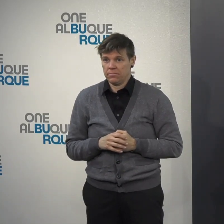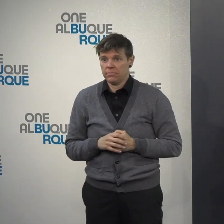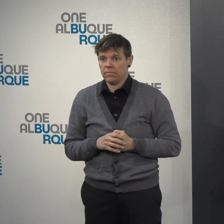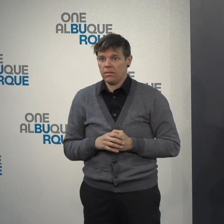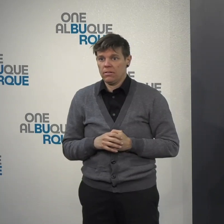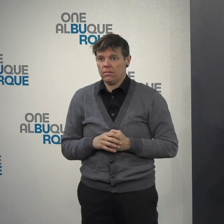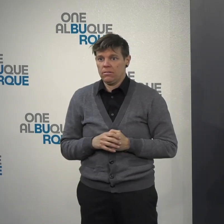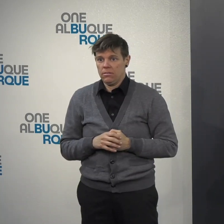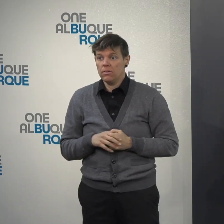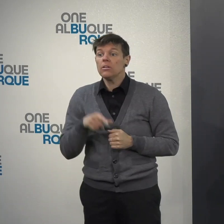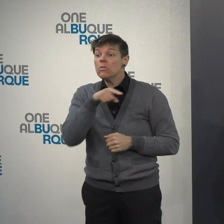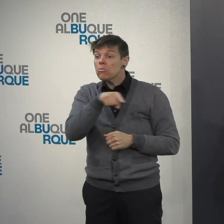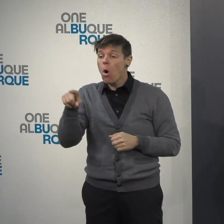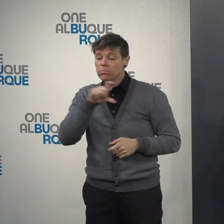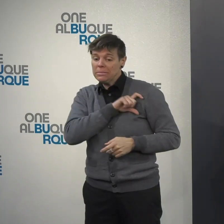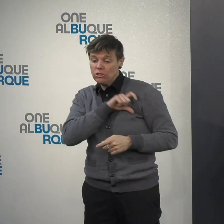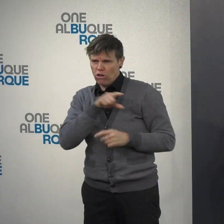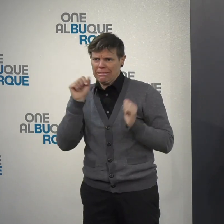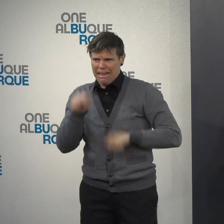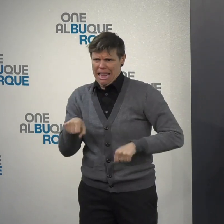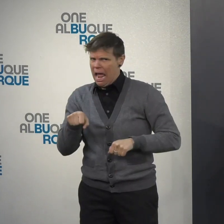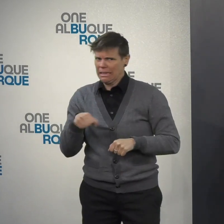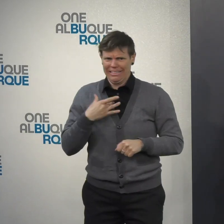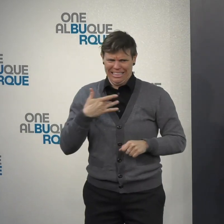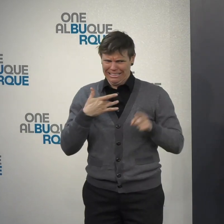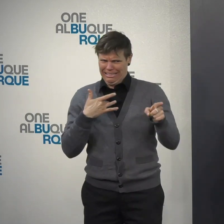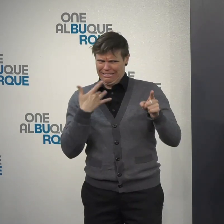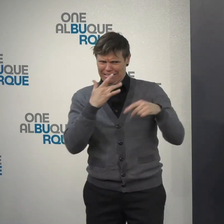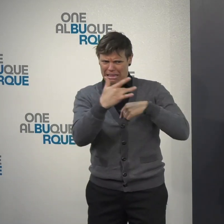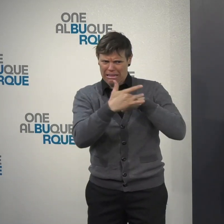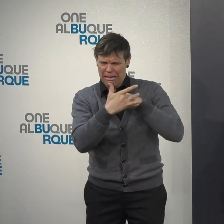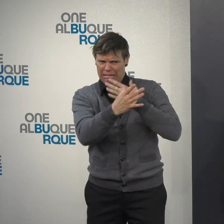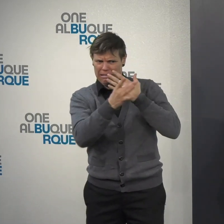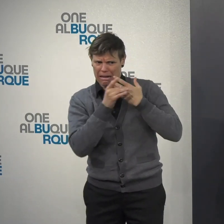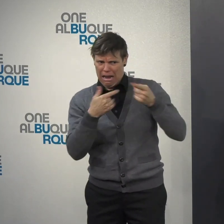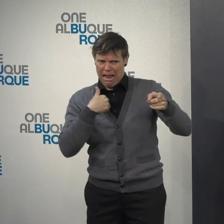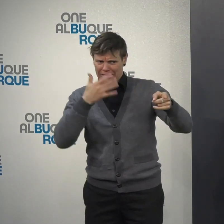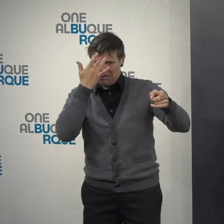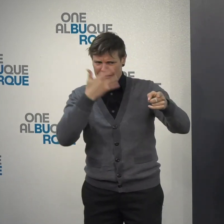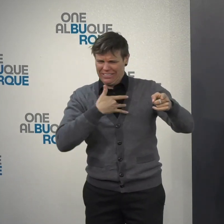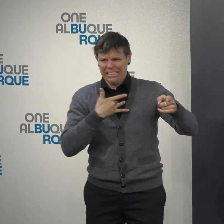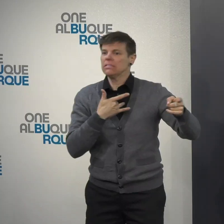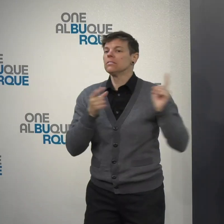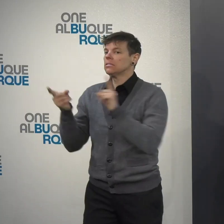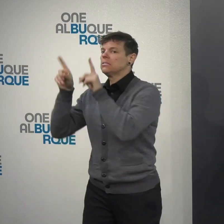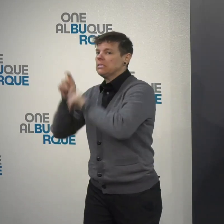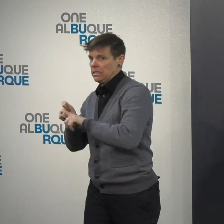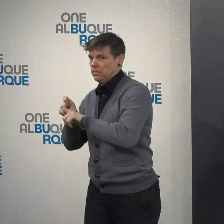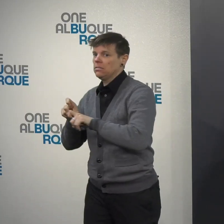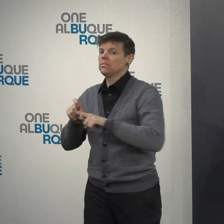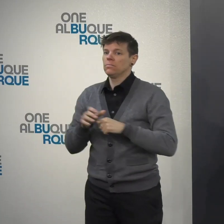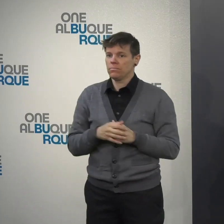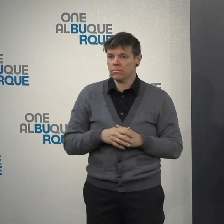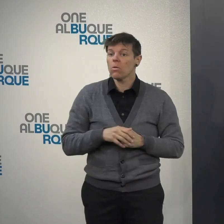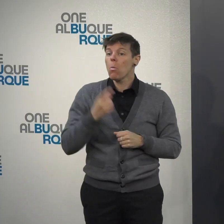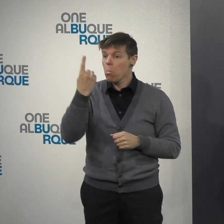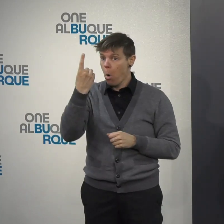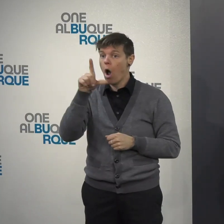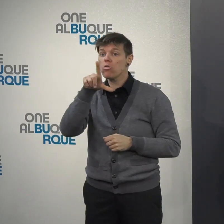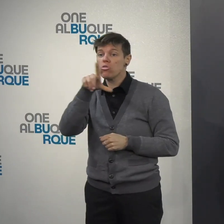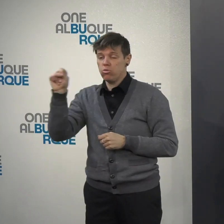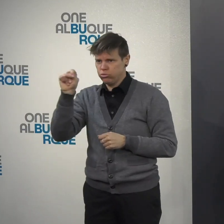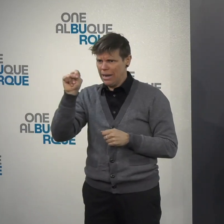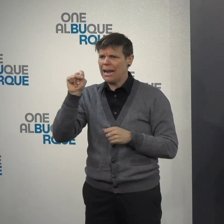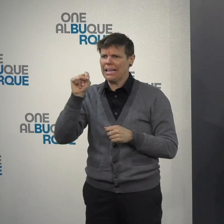have one central point with a lieutenant that handles all those intaking calls from supervisors, and we just make that